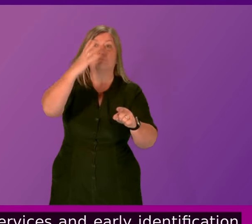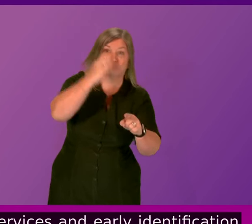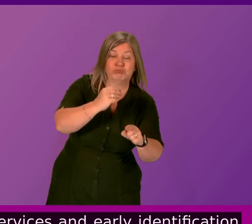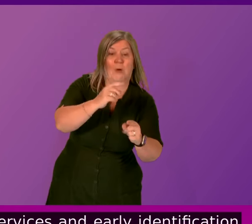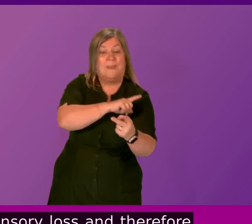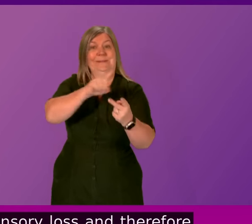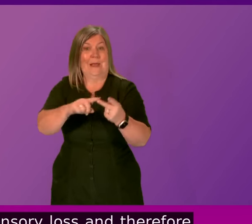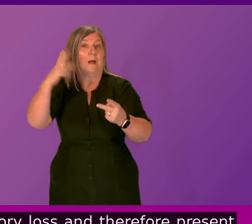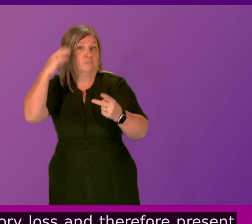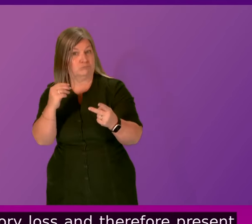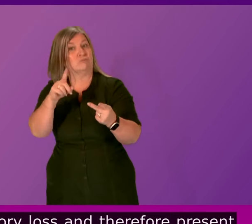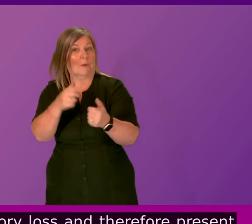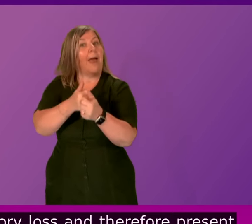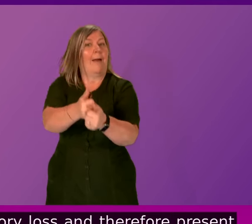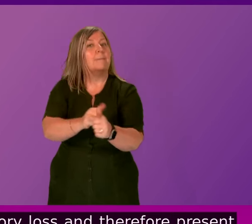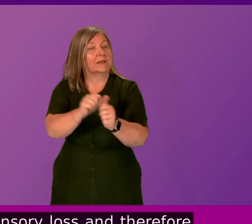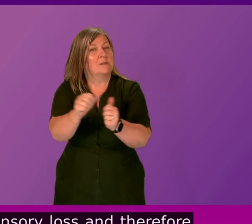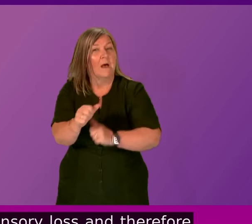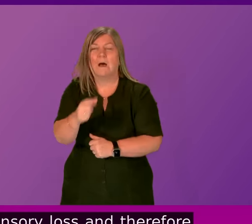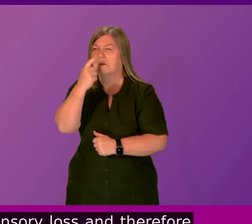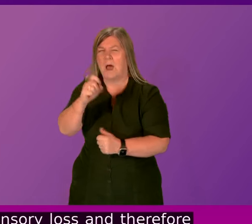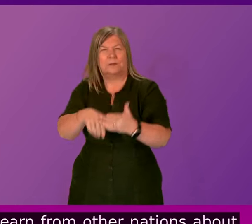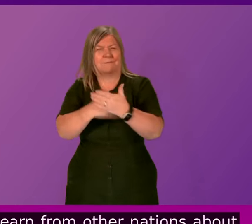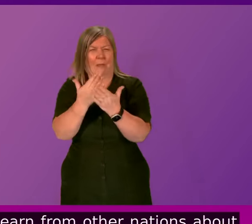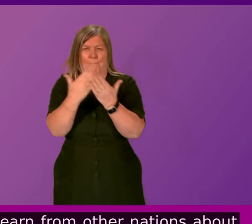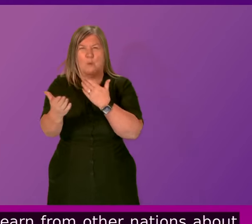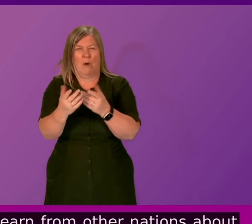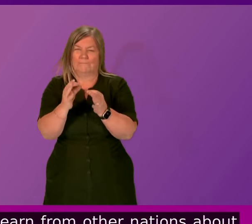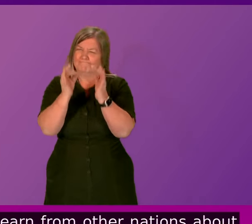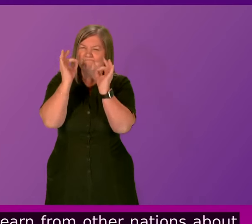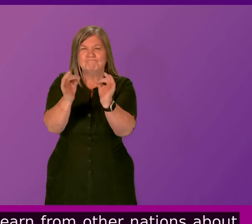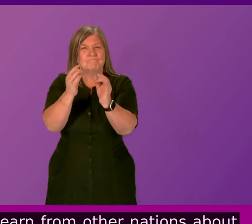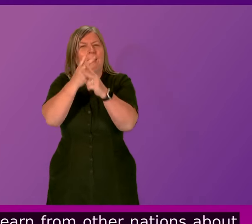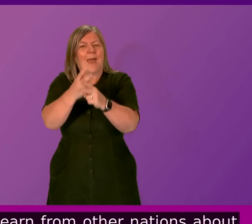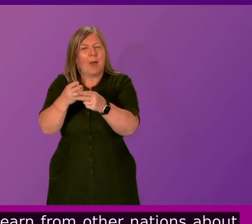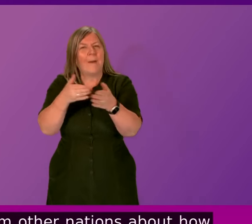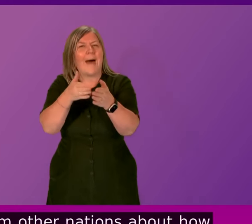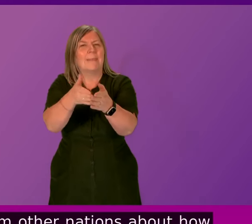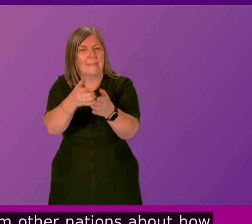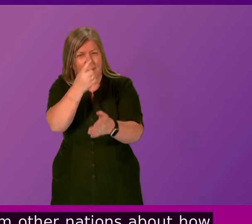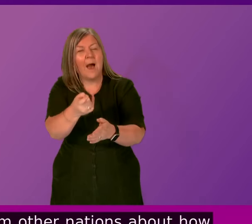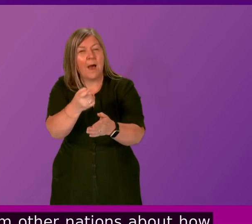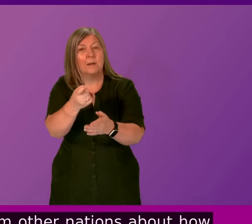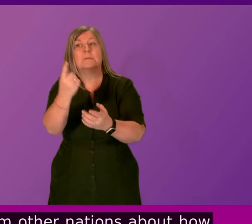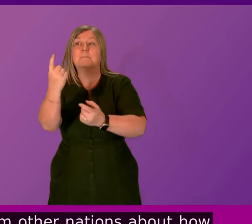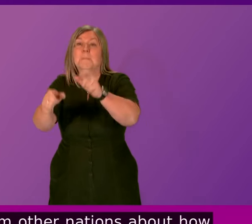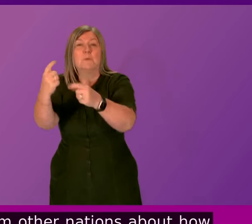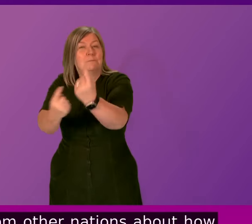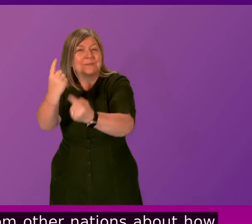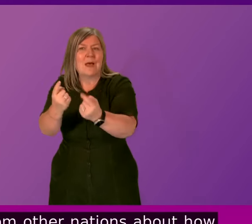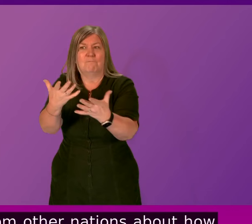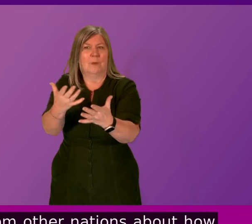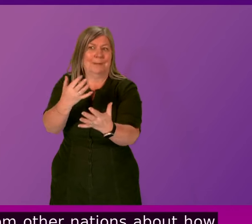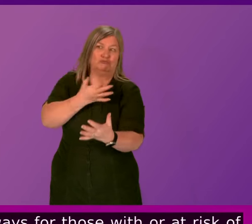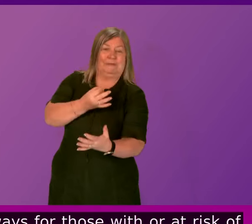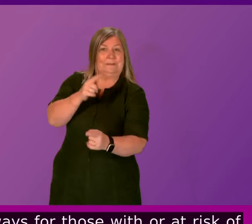other nations about how best to develop care pathways for those with or at risk of developing deafblindness. And